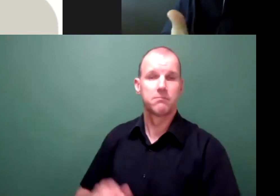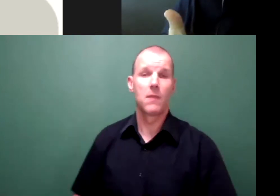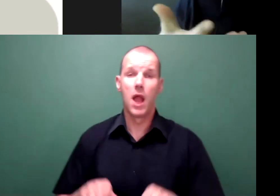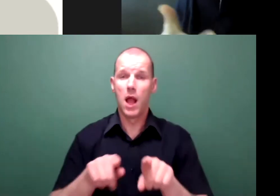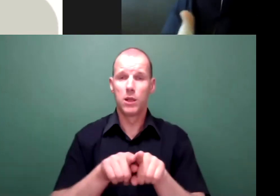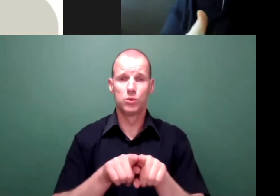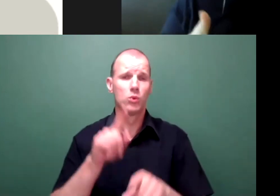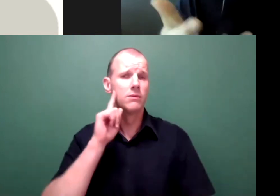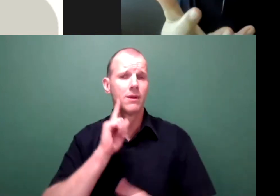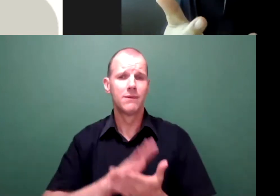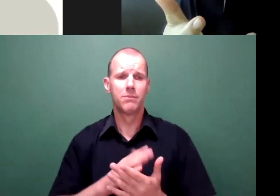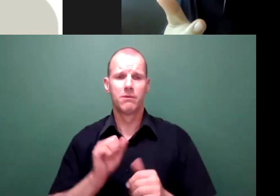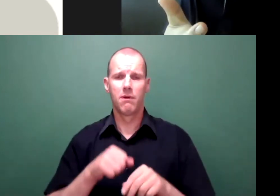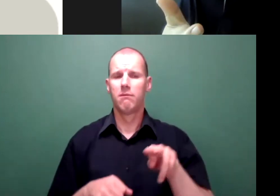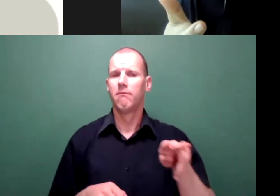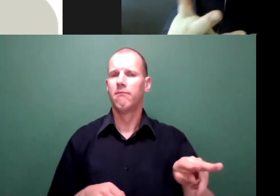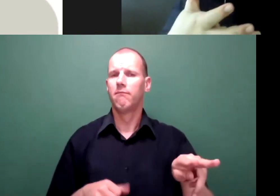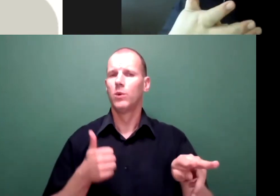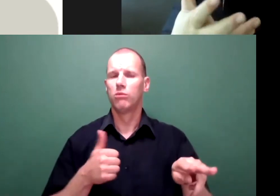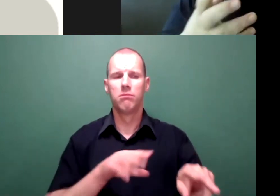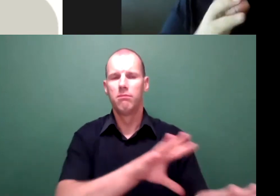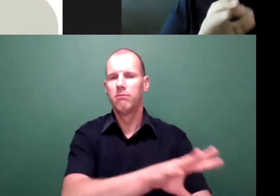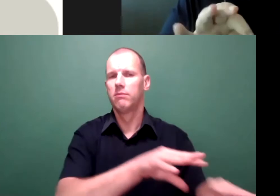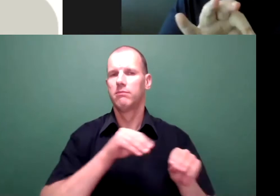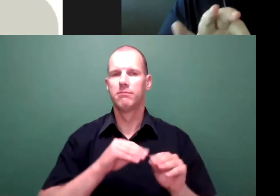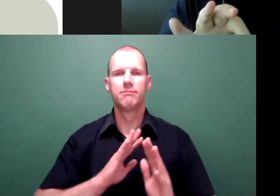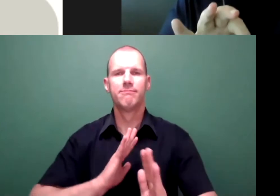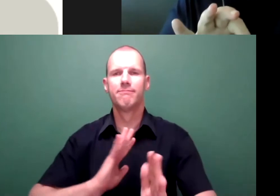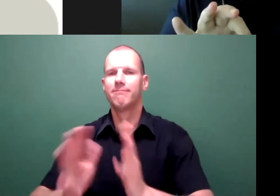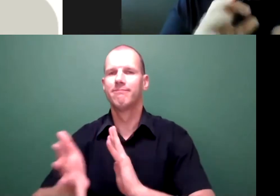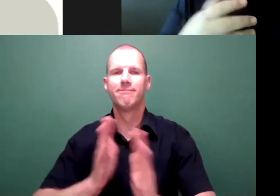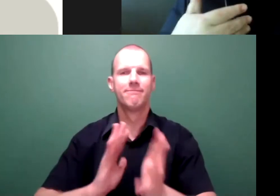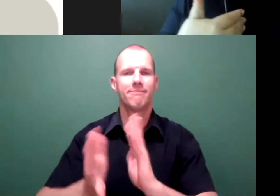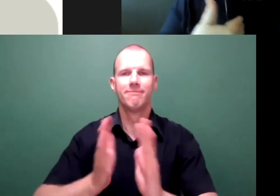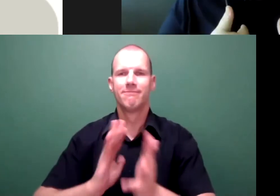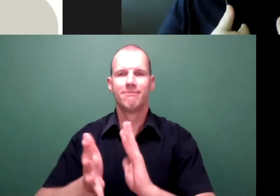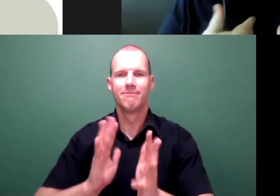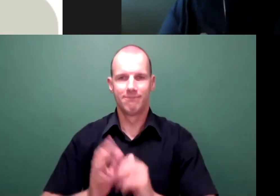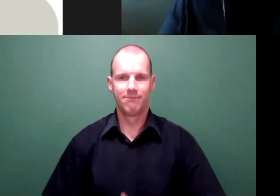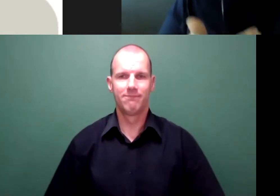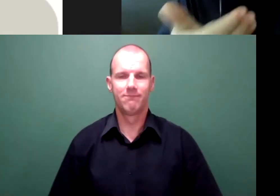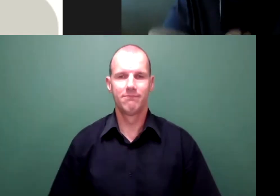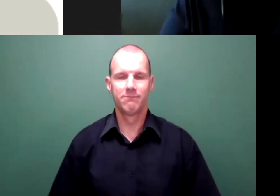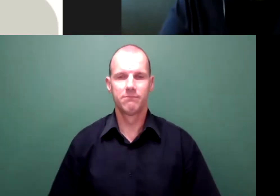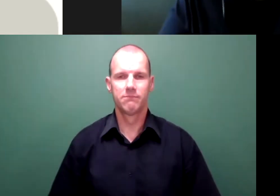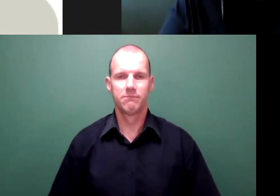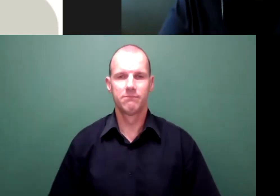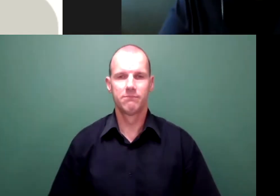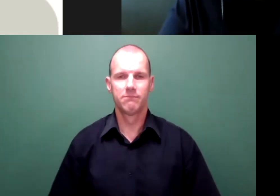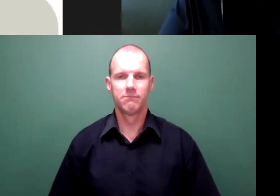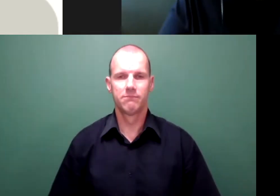or is it just feeding the information? But what is the relationship between the IS interpreter and the